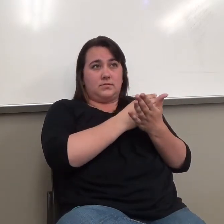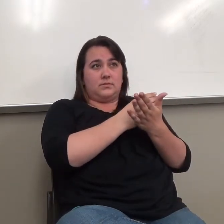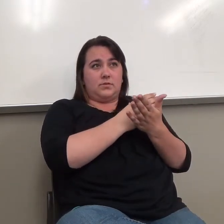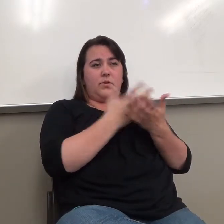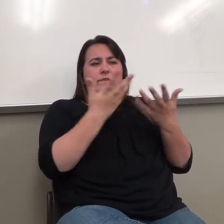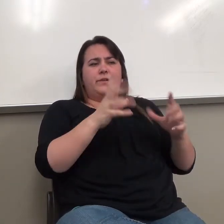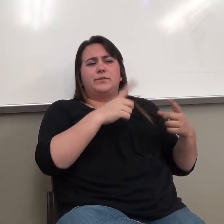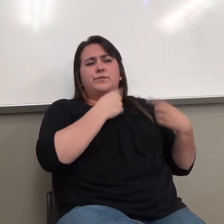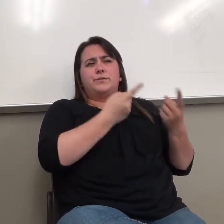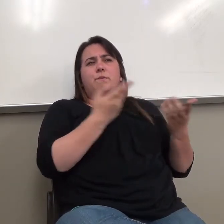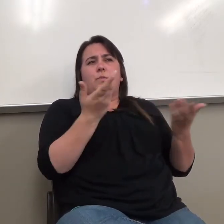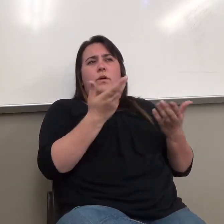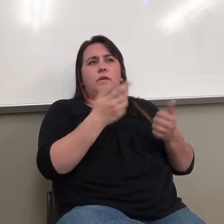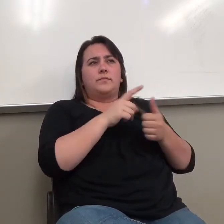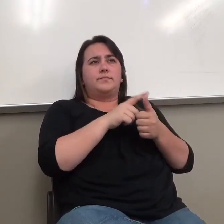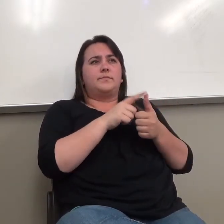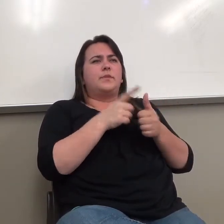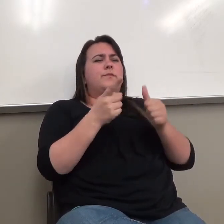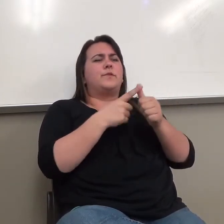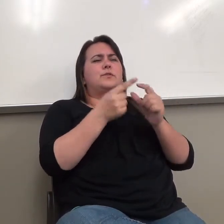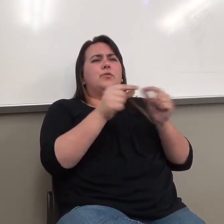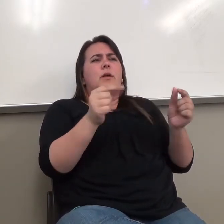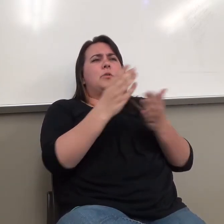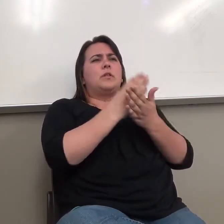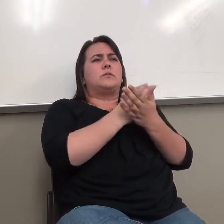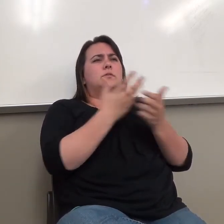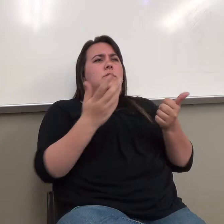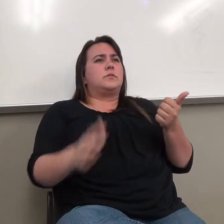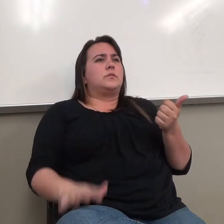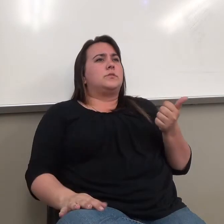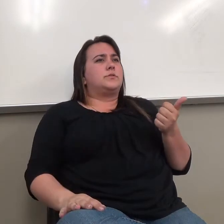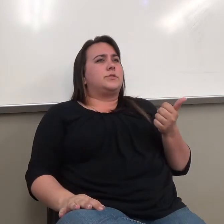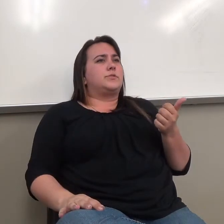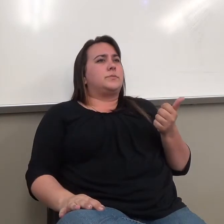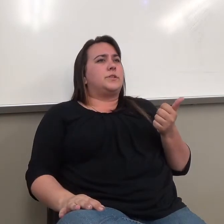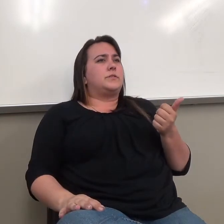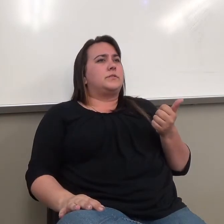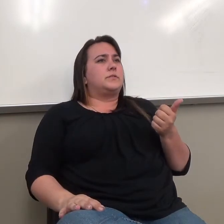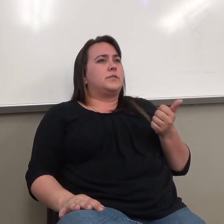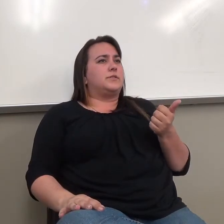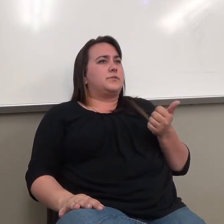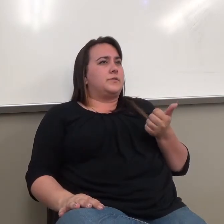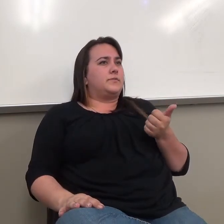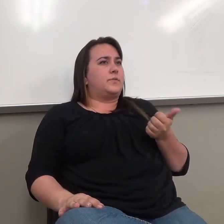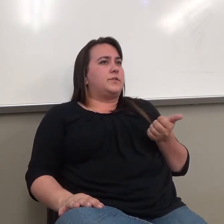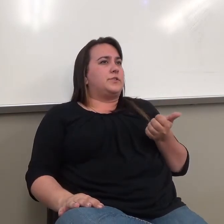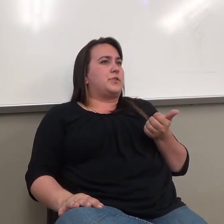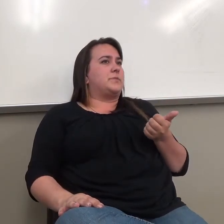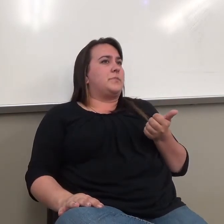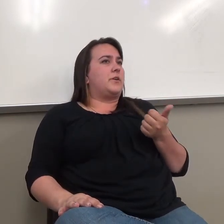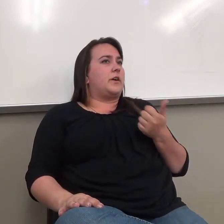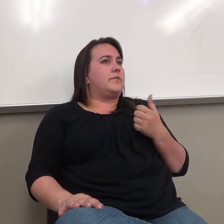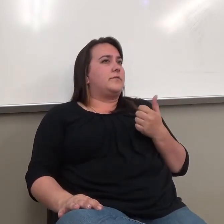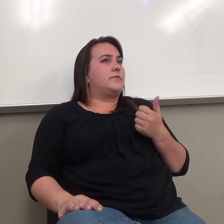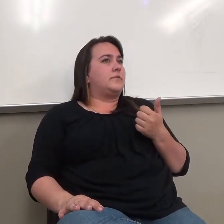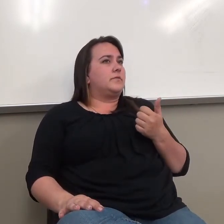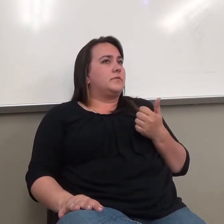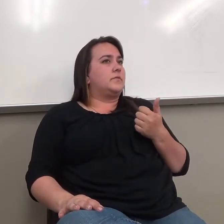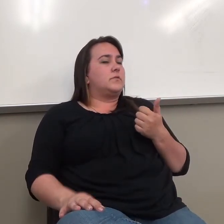so far? What was our first grammar lesson? Descriptions? With the description paragraph? No,